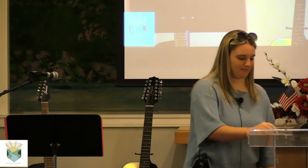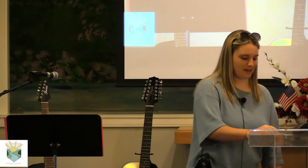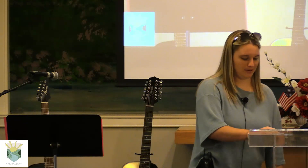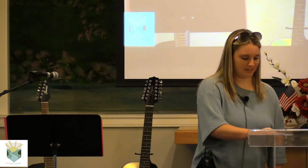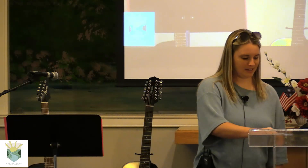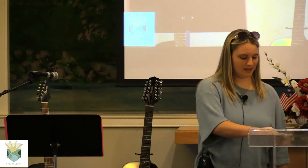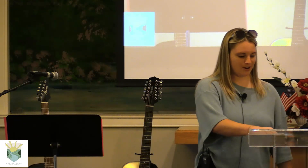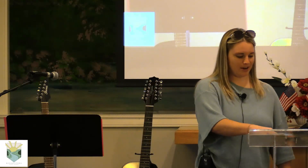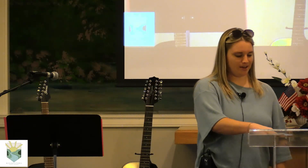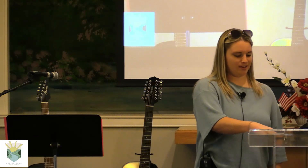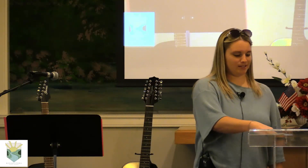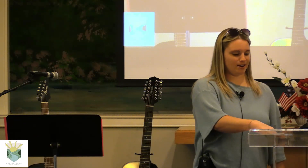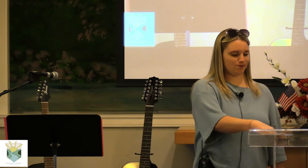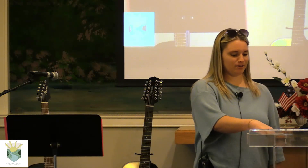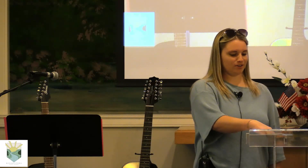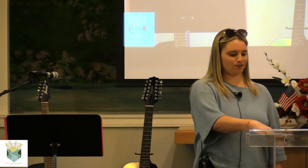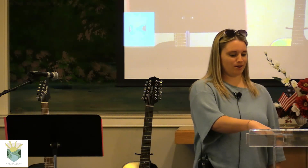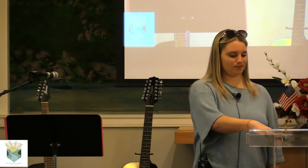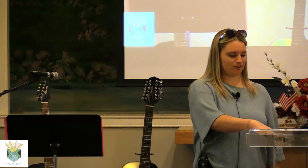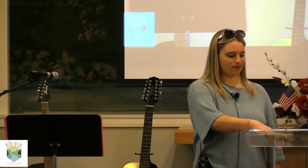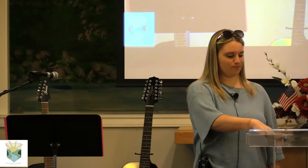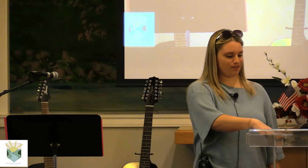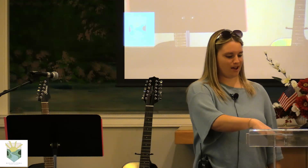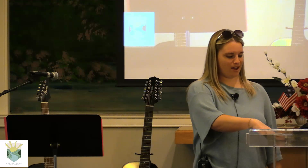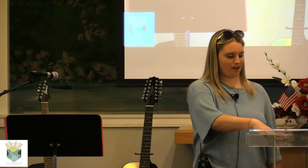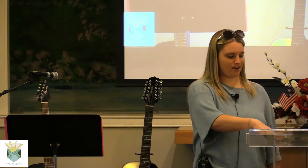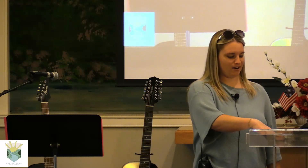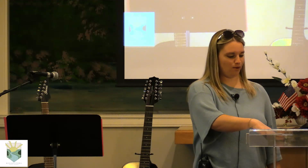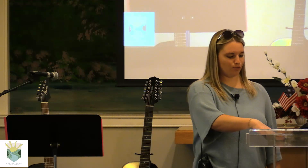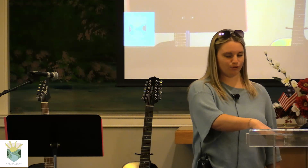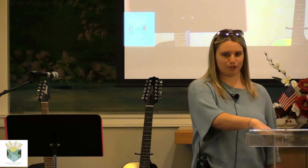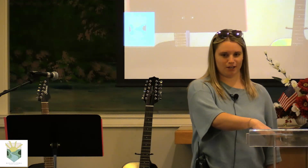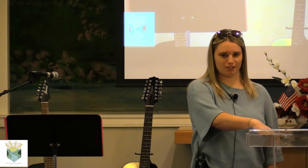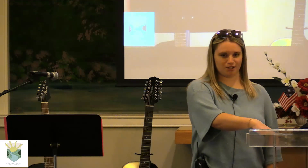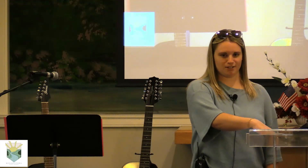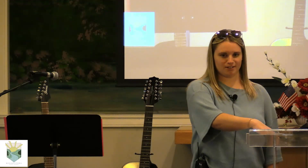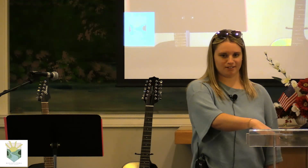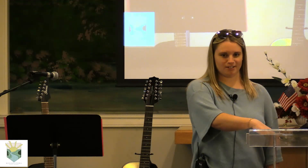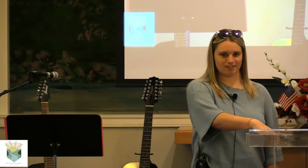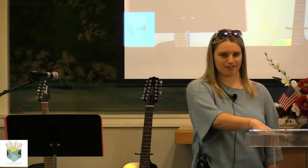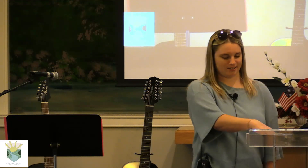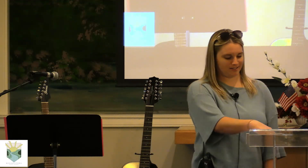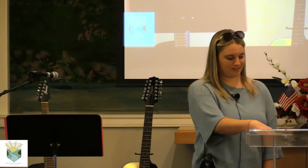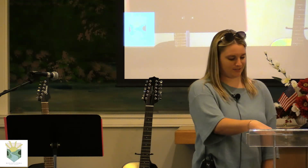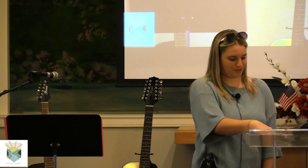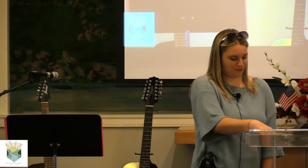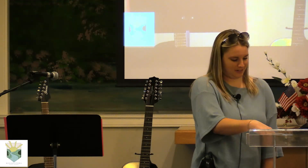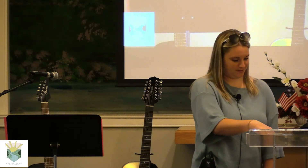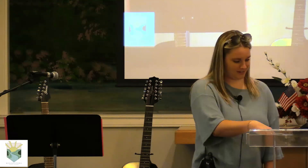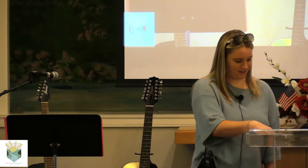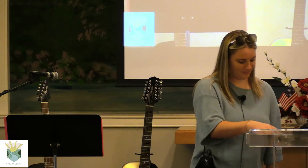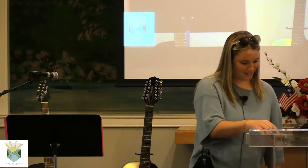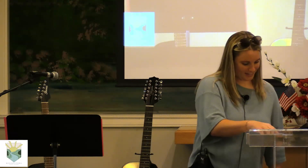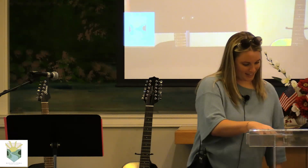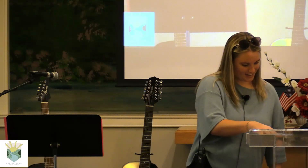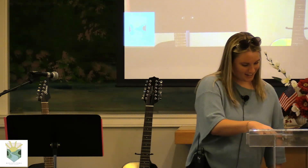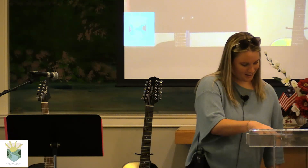Anyways, okay, so now we're going to talk about some that are helpful for church, just because for fun, why not?